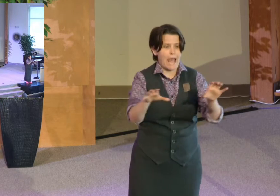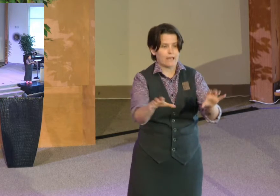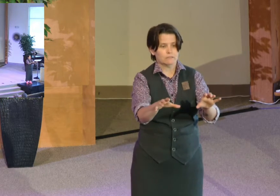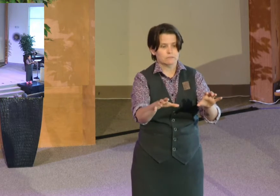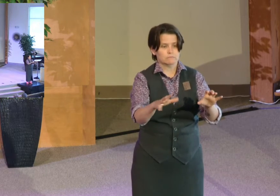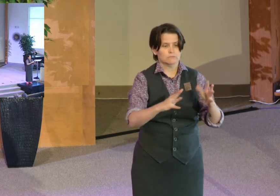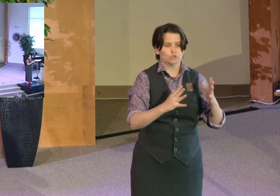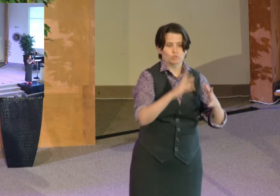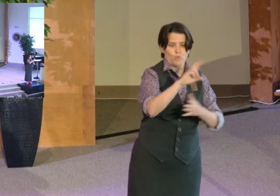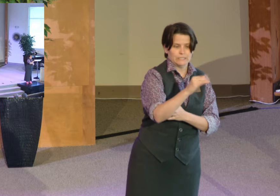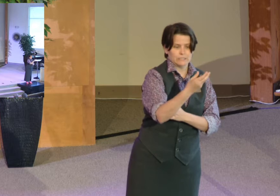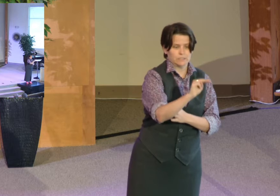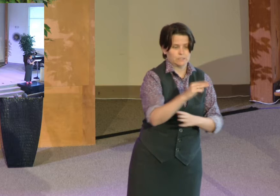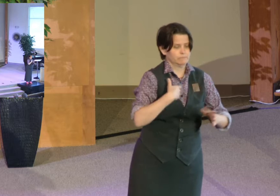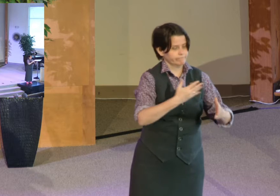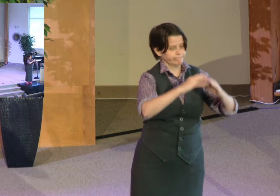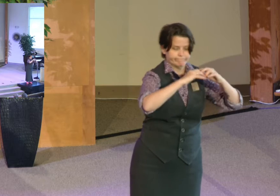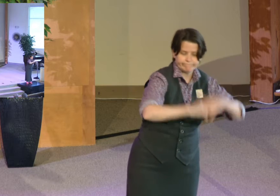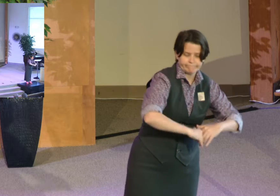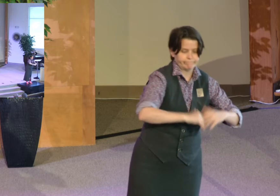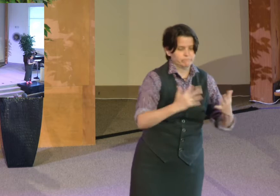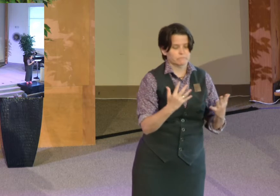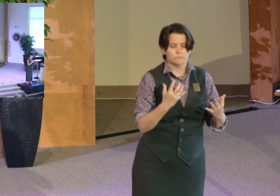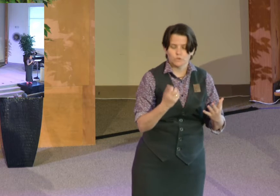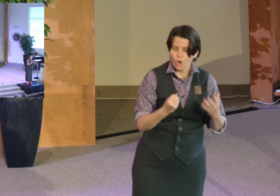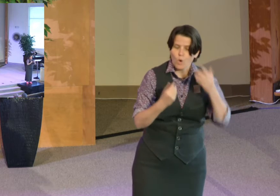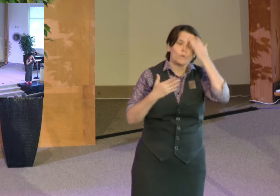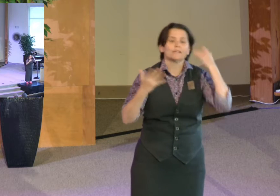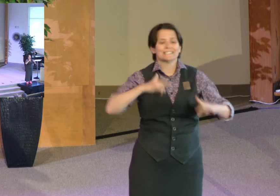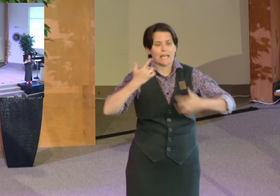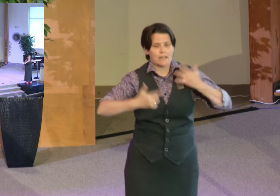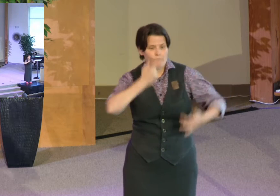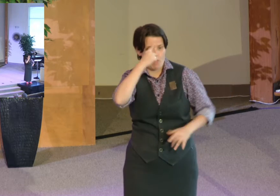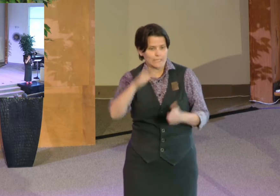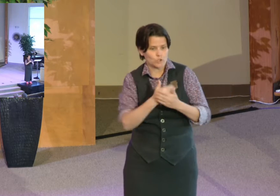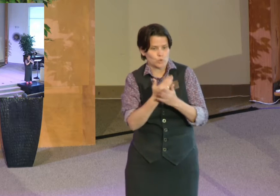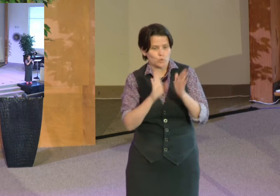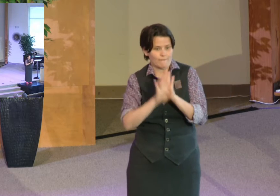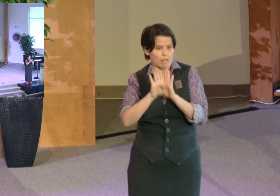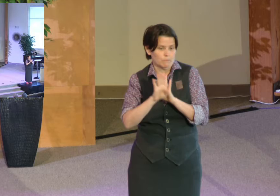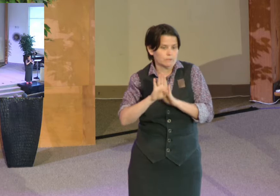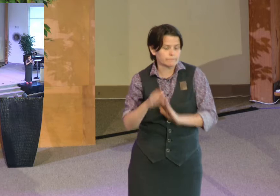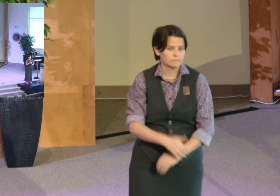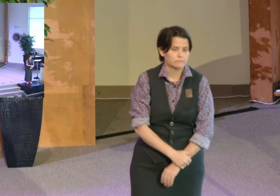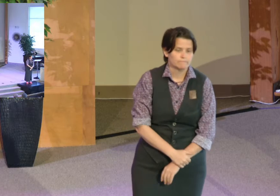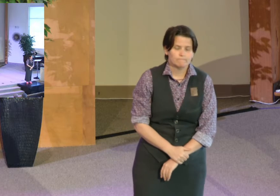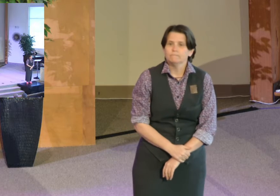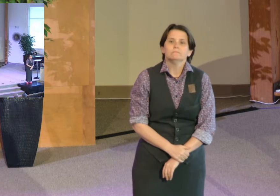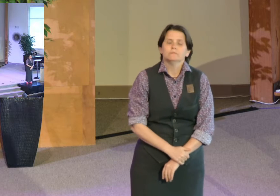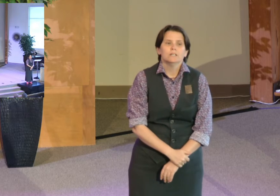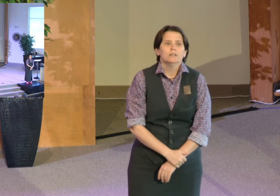this new development. Last week, I shared with you that our income was kind of on the